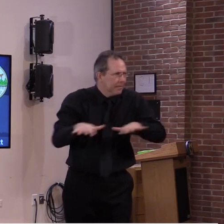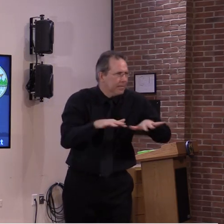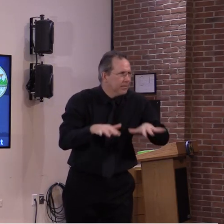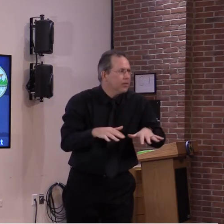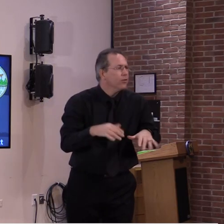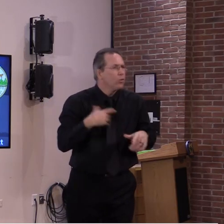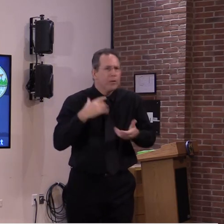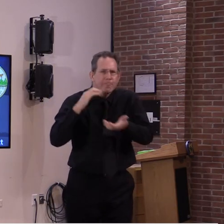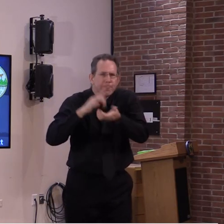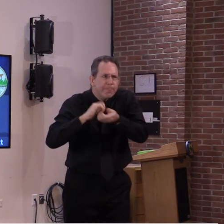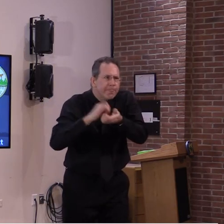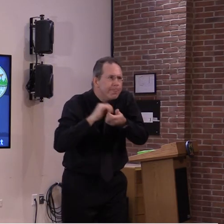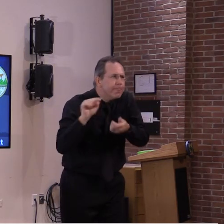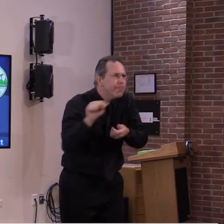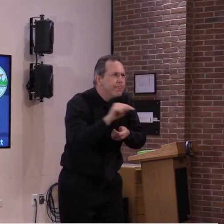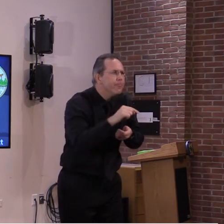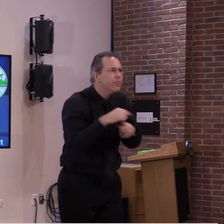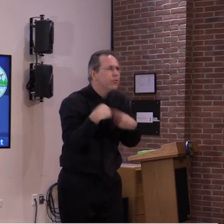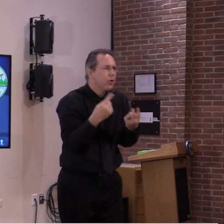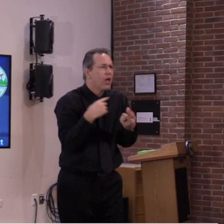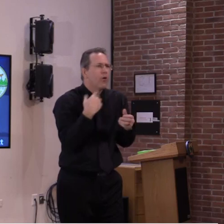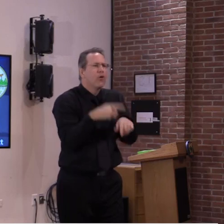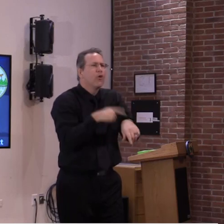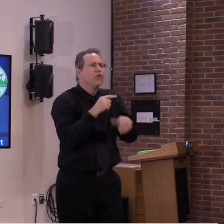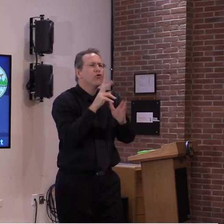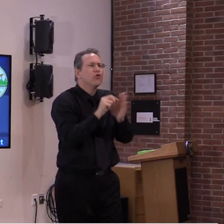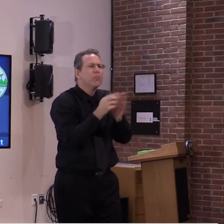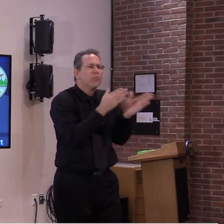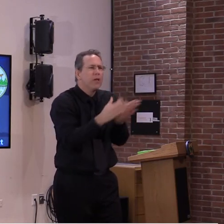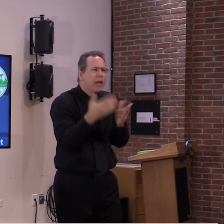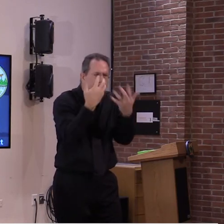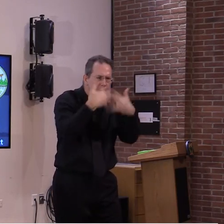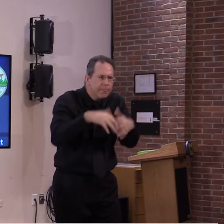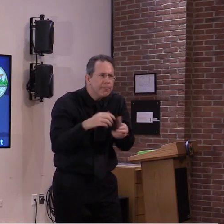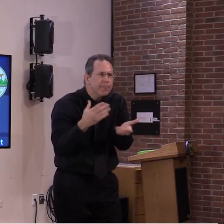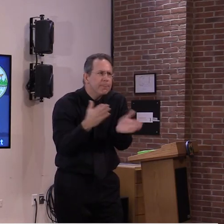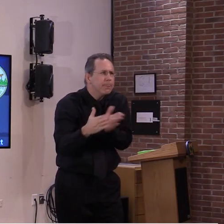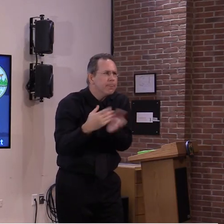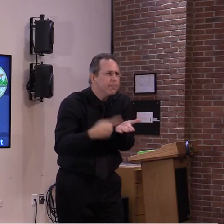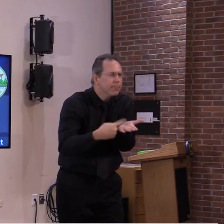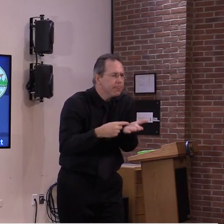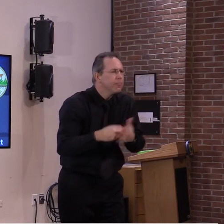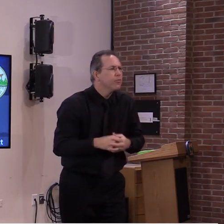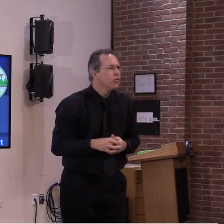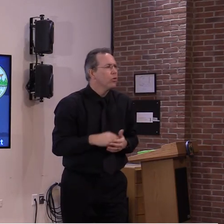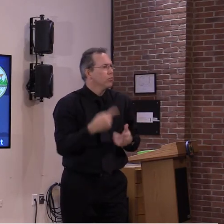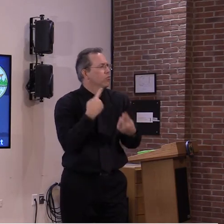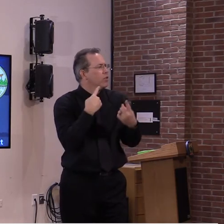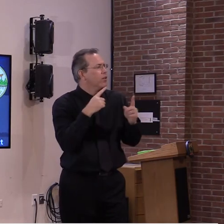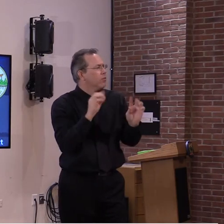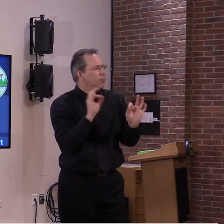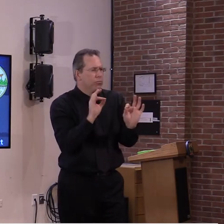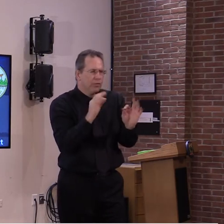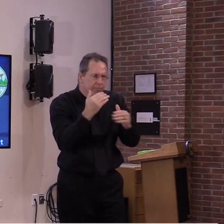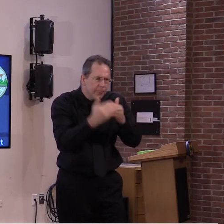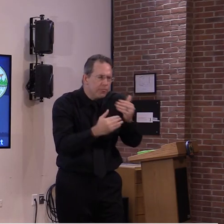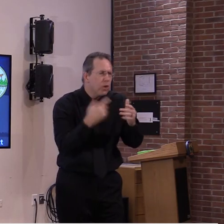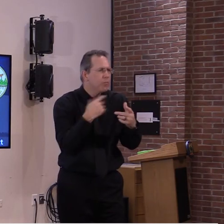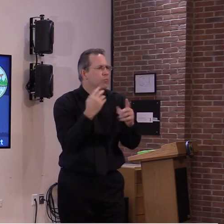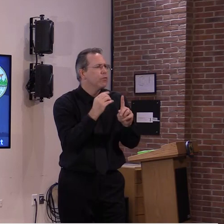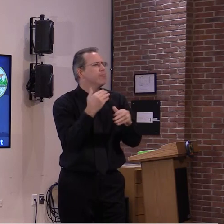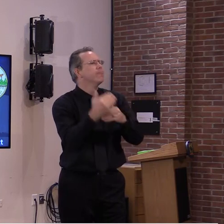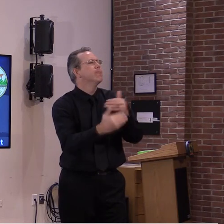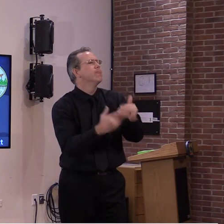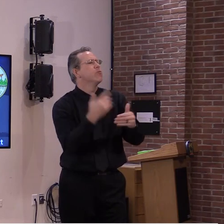effort. But even there, we've been able to be very aggressive as a state and set expectations that